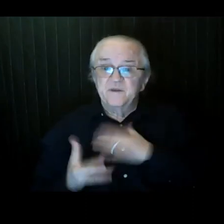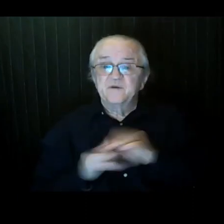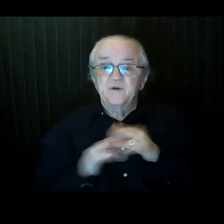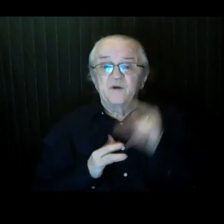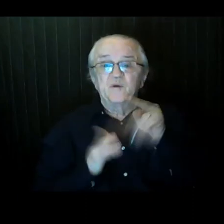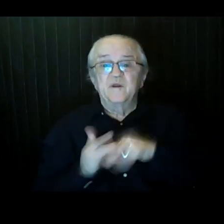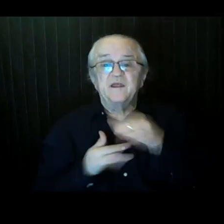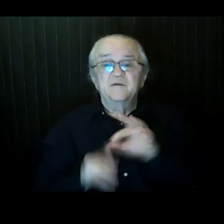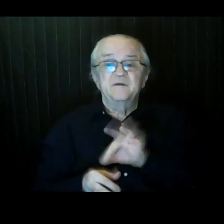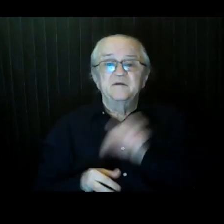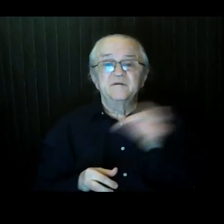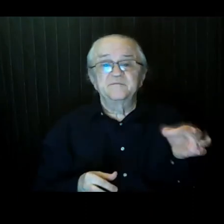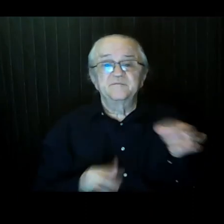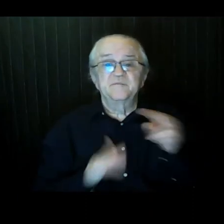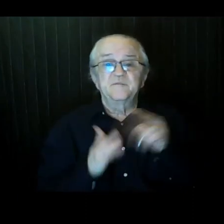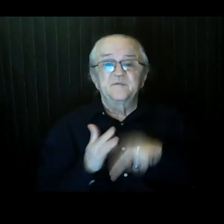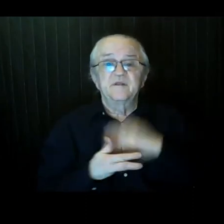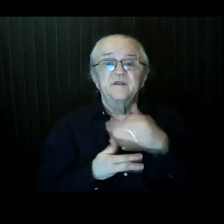And he flipped the page and started to read the next poem.